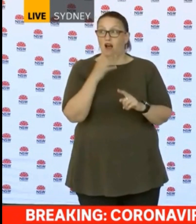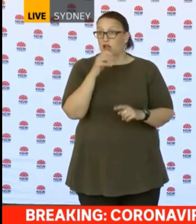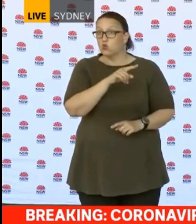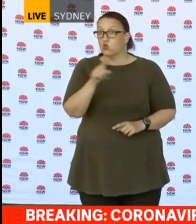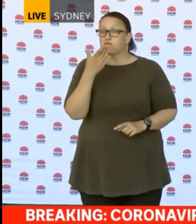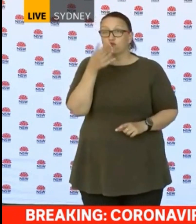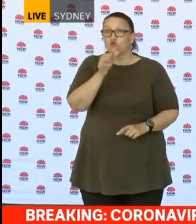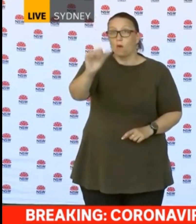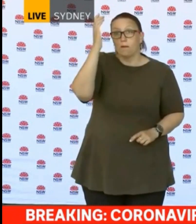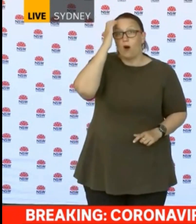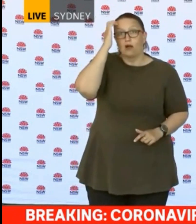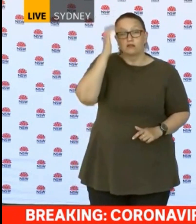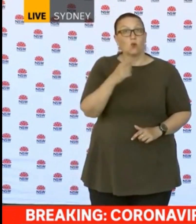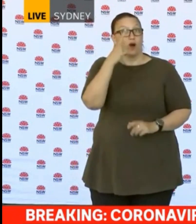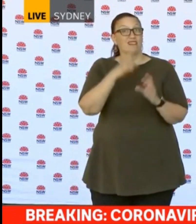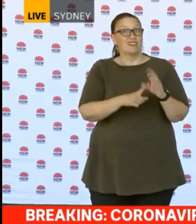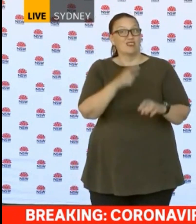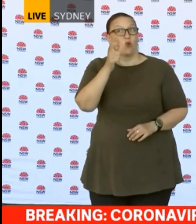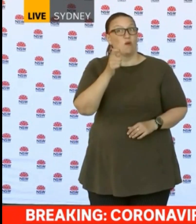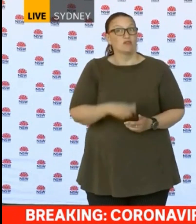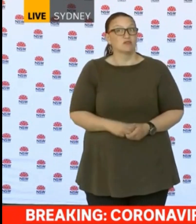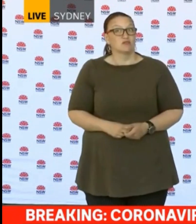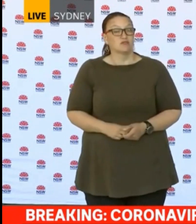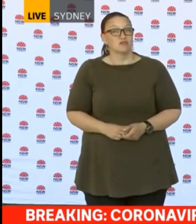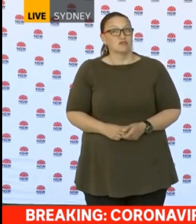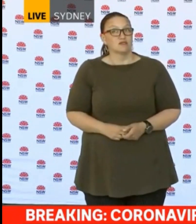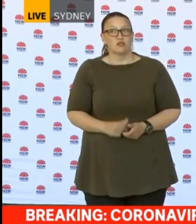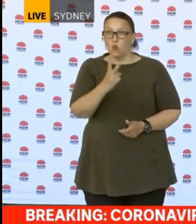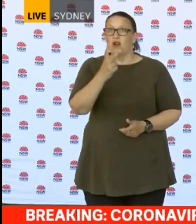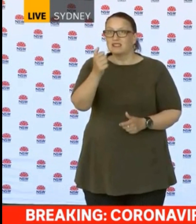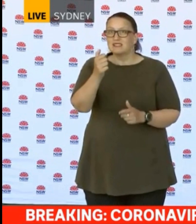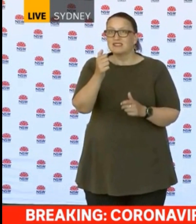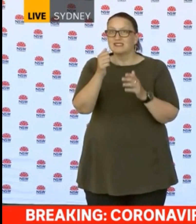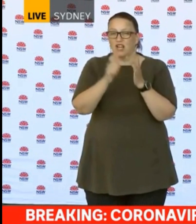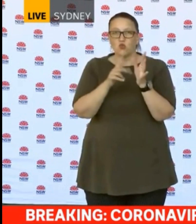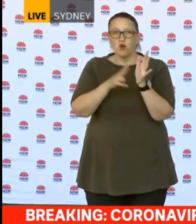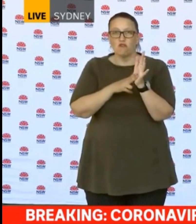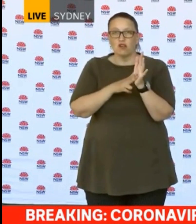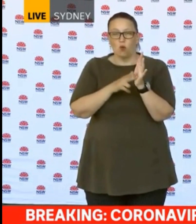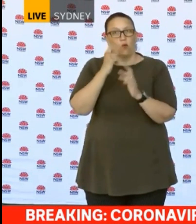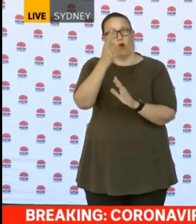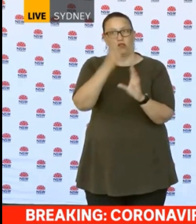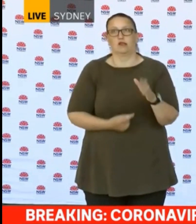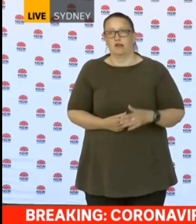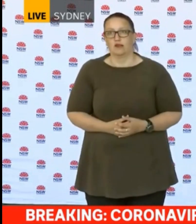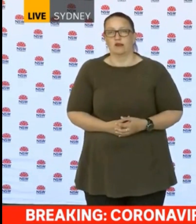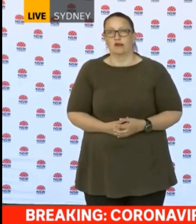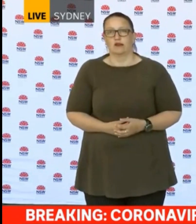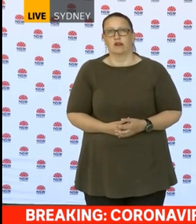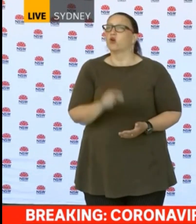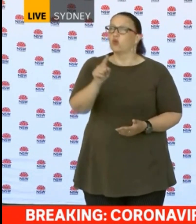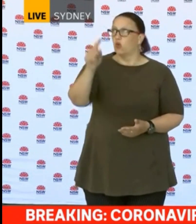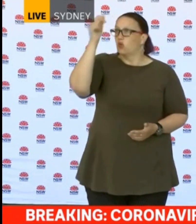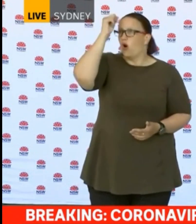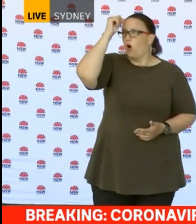sense involved. I think now it's been nearly a year since all of us have been dealing with the pandemic. I think all of us know what's safe. I think all of us